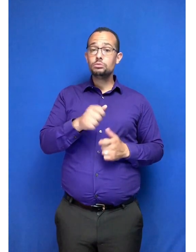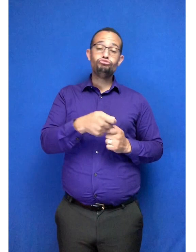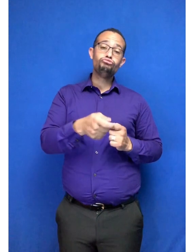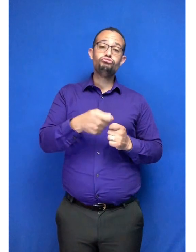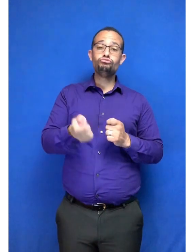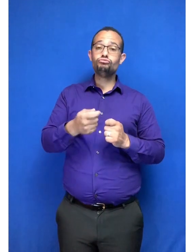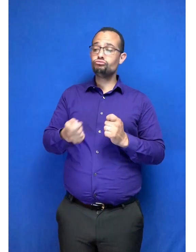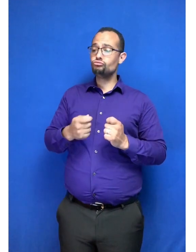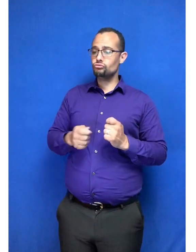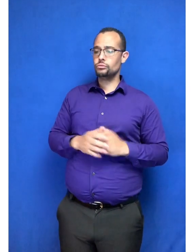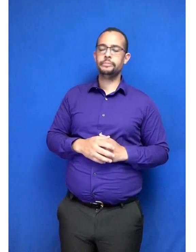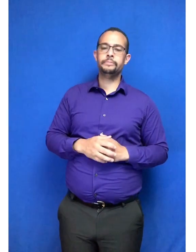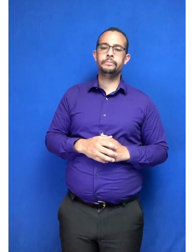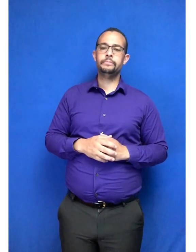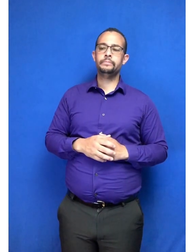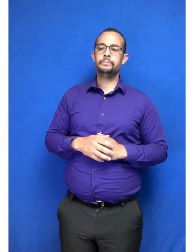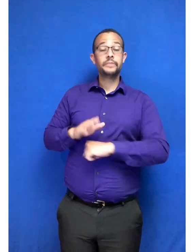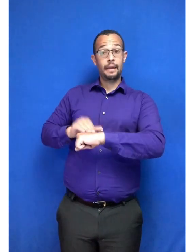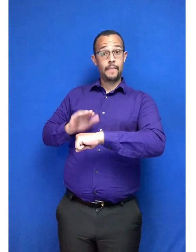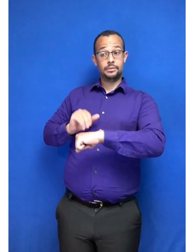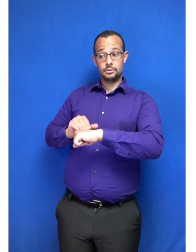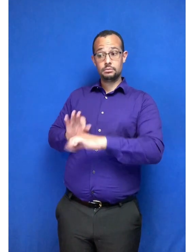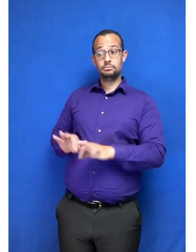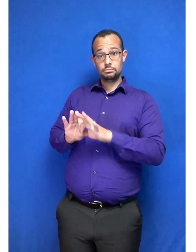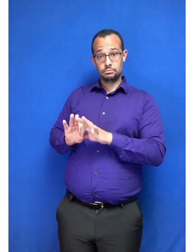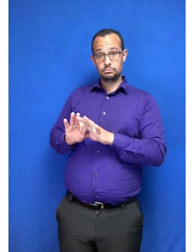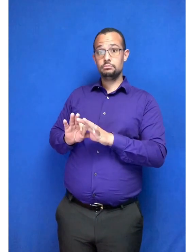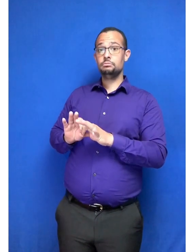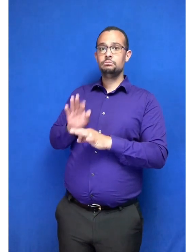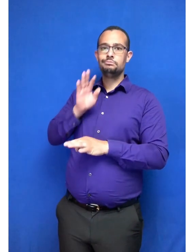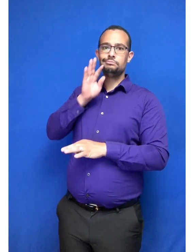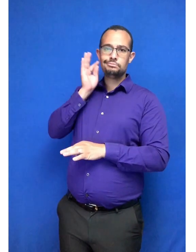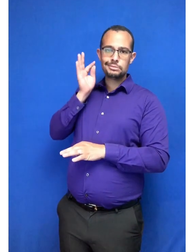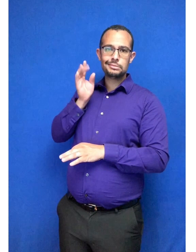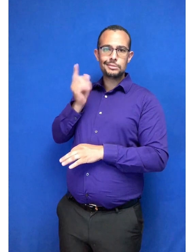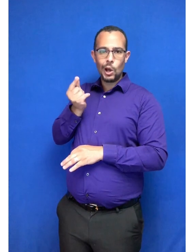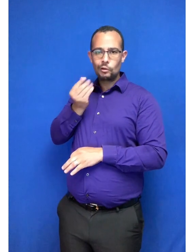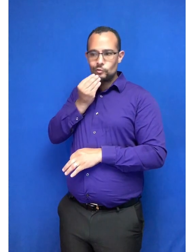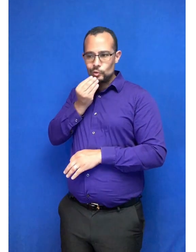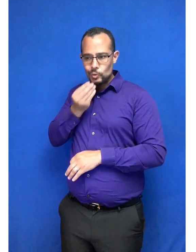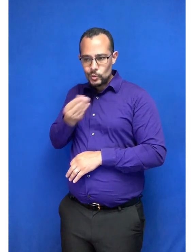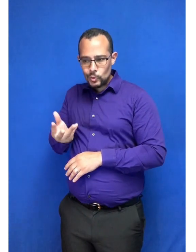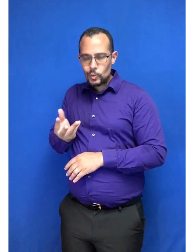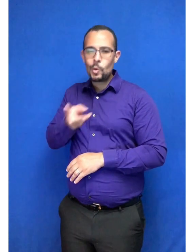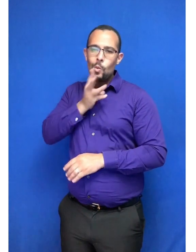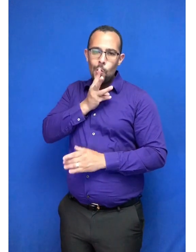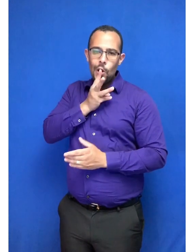Important to bring food bowls and water bowls. Pet medications, proper dosage, and so